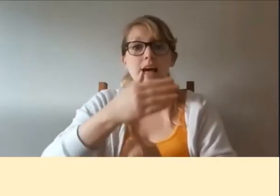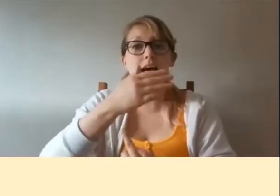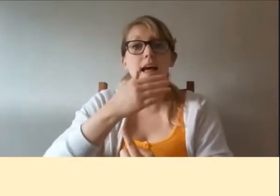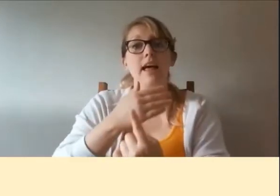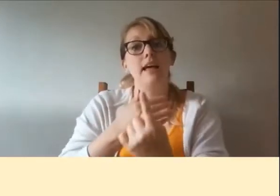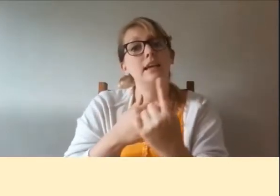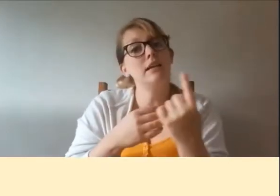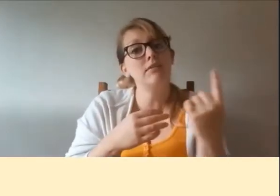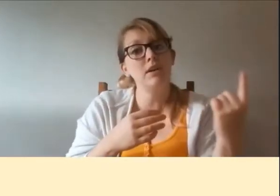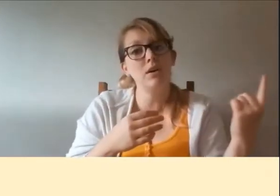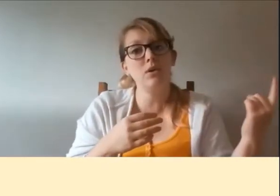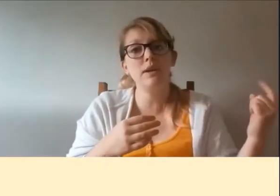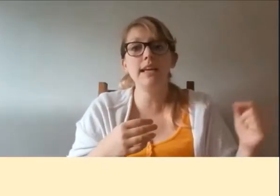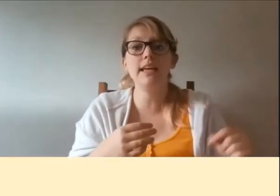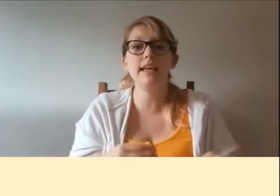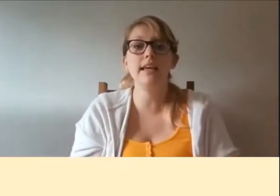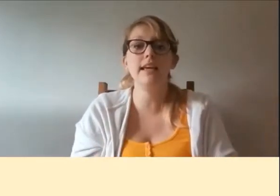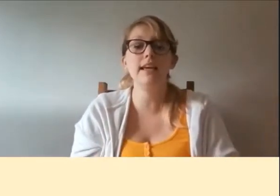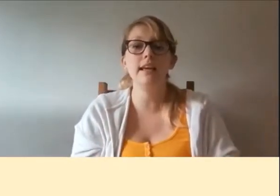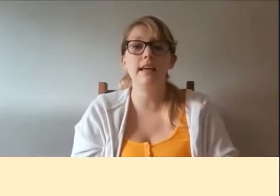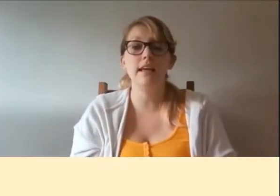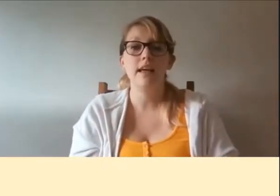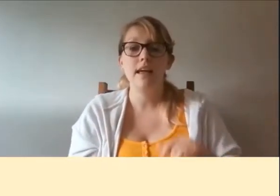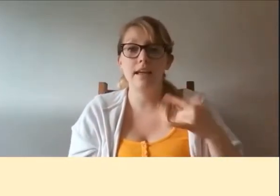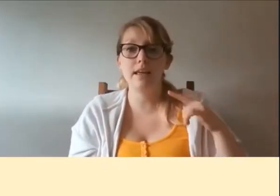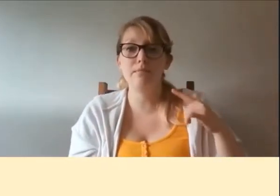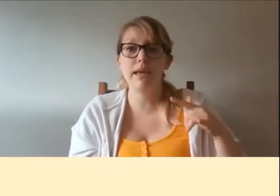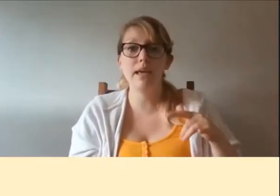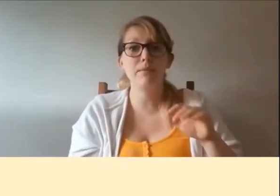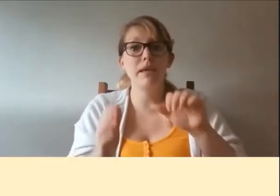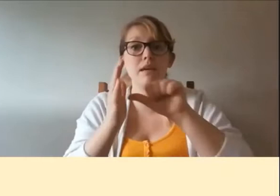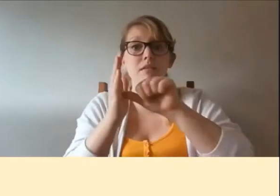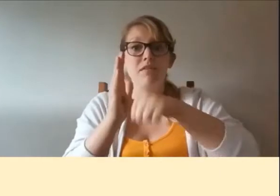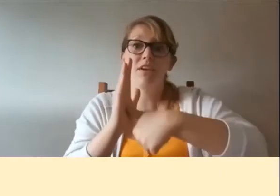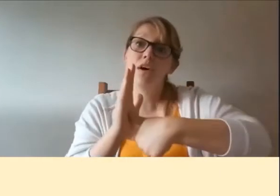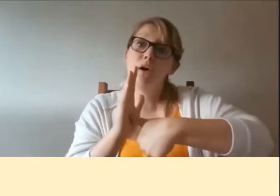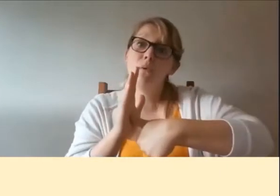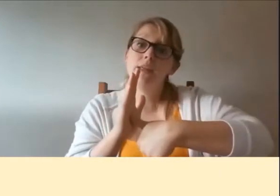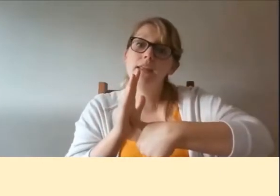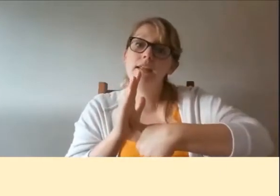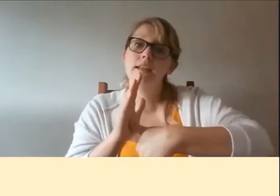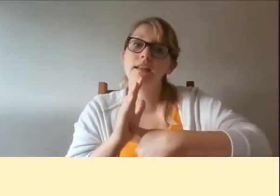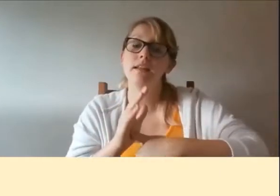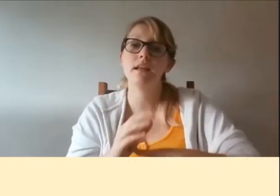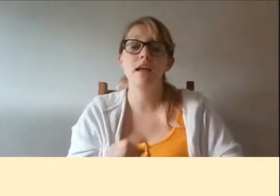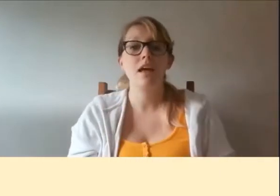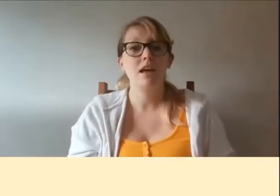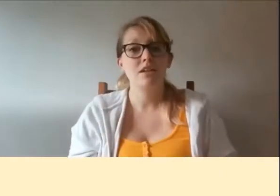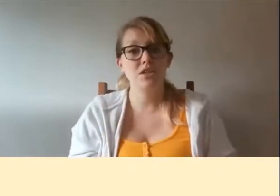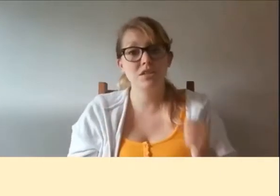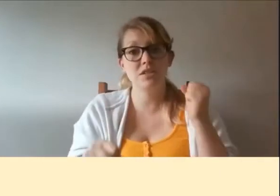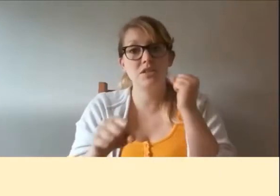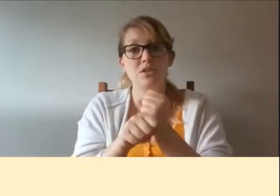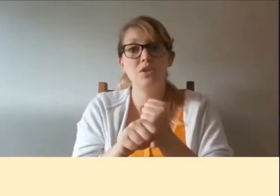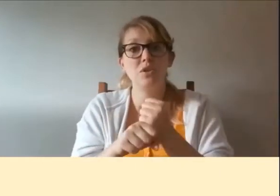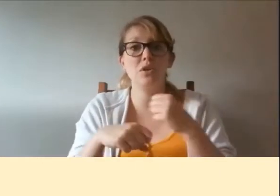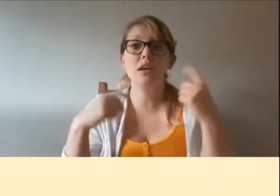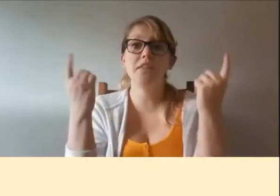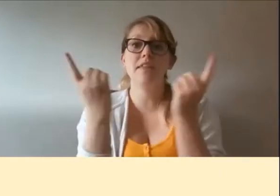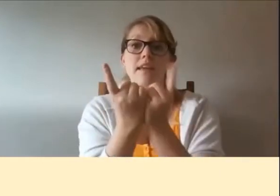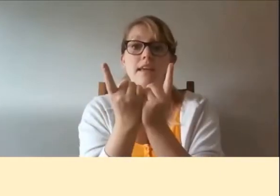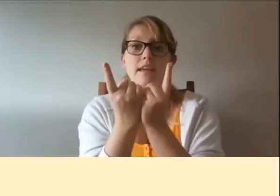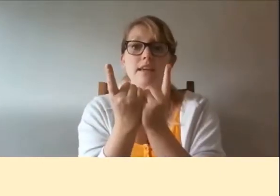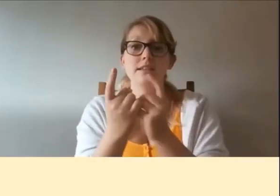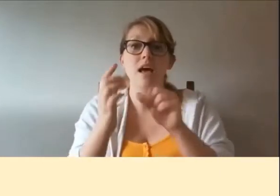loneliest kind of lonely. It may be rough going just to do